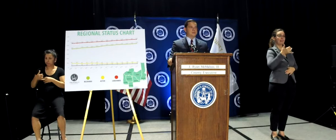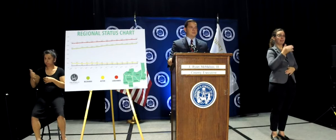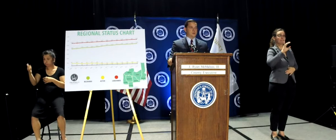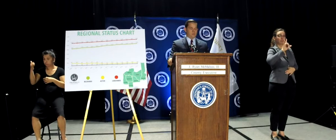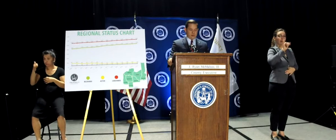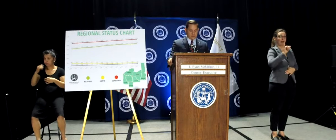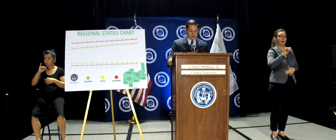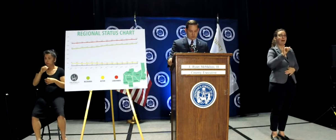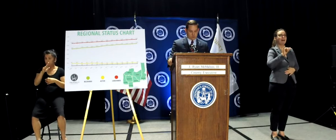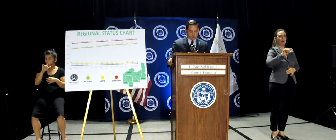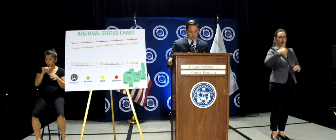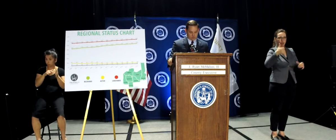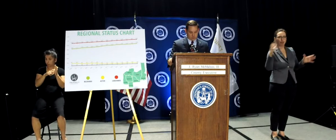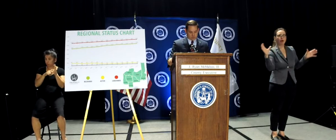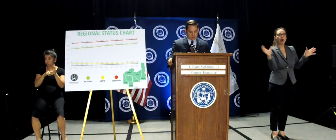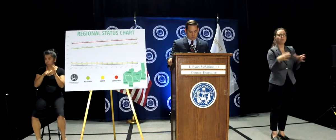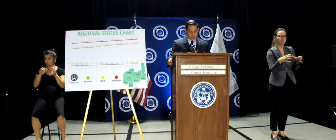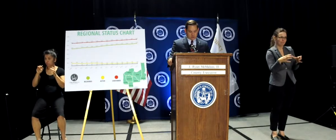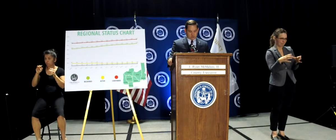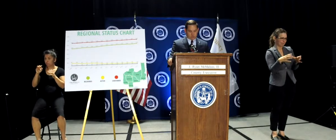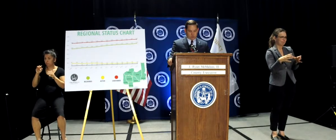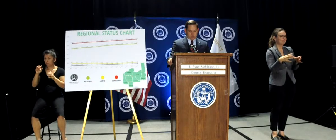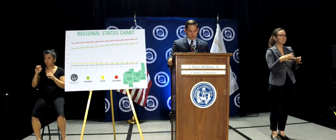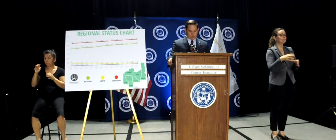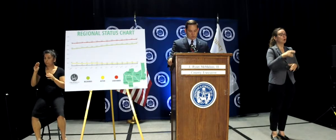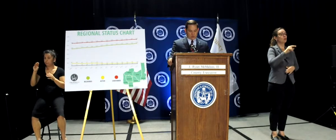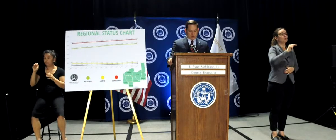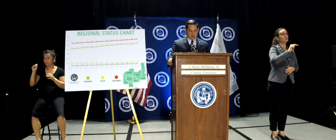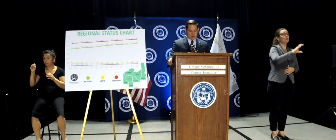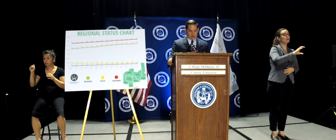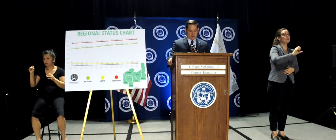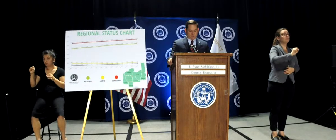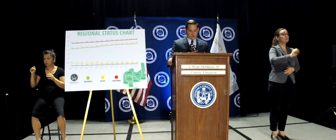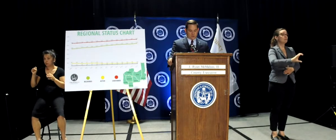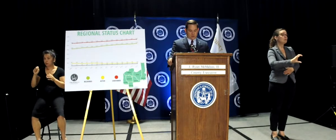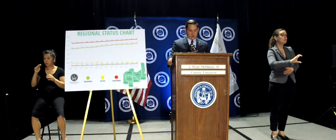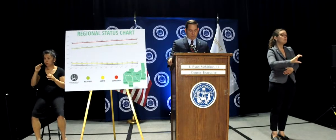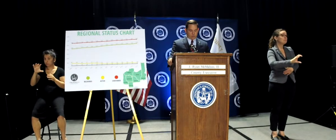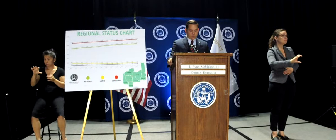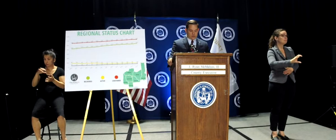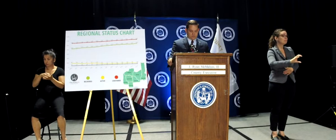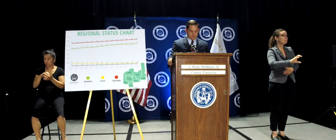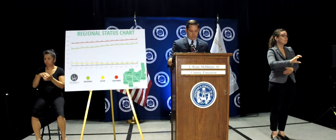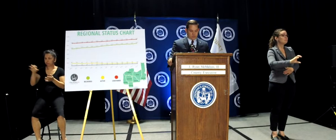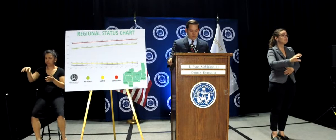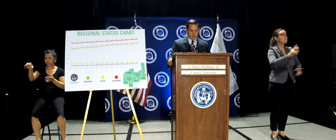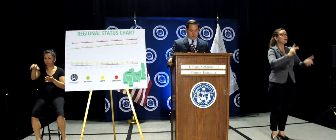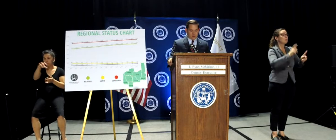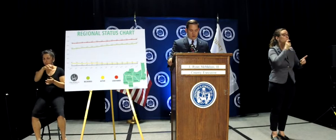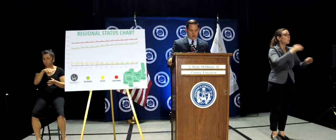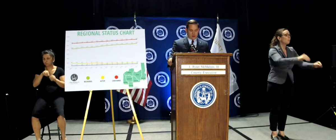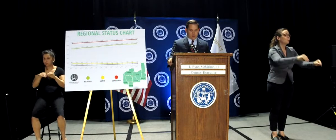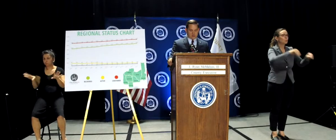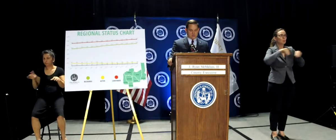separate cases coming back into the community. Exposed via an employee.